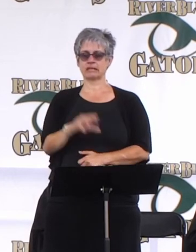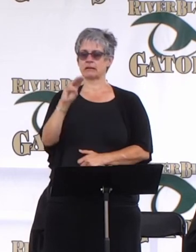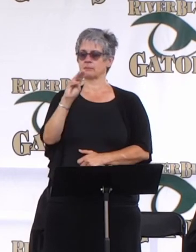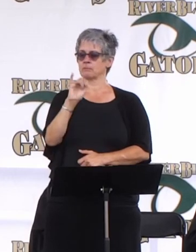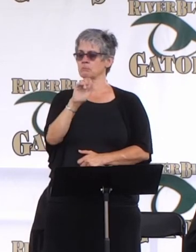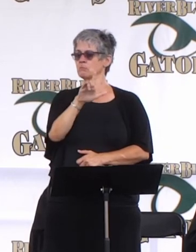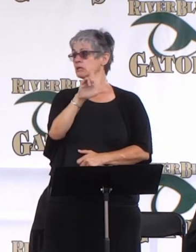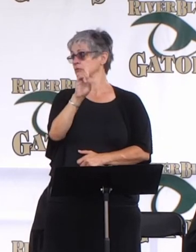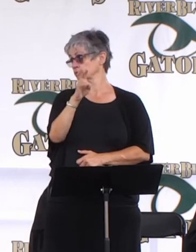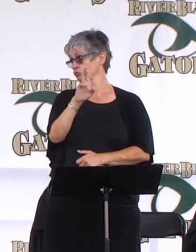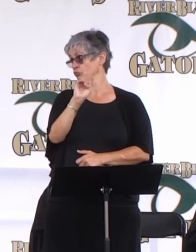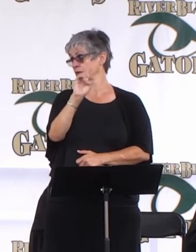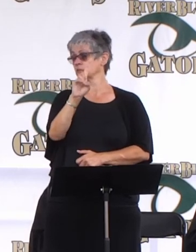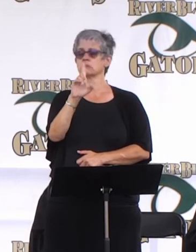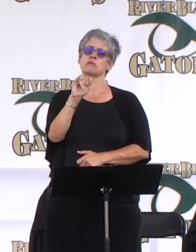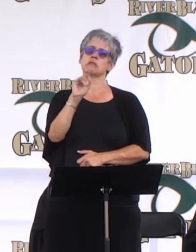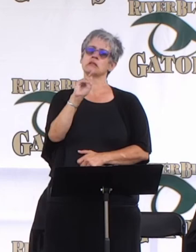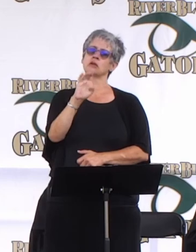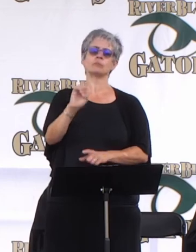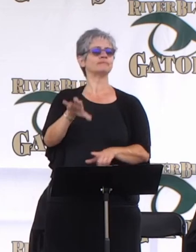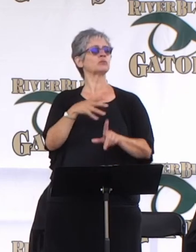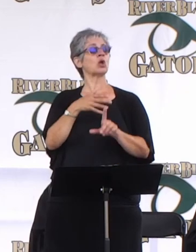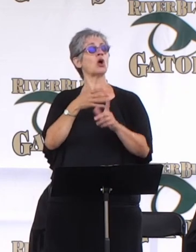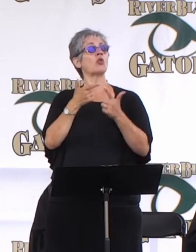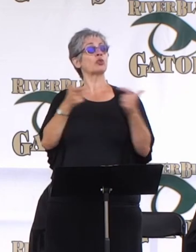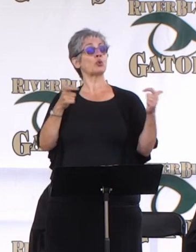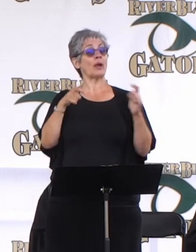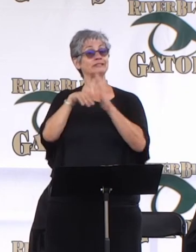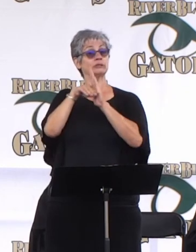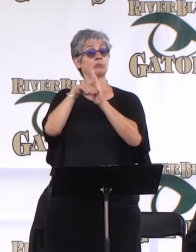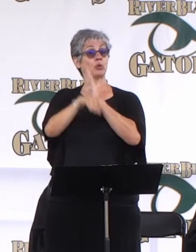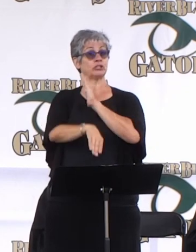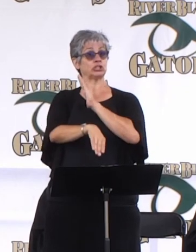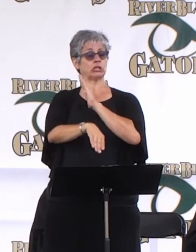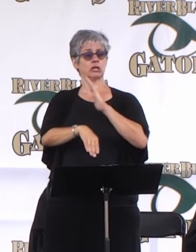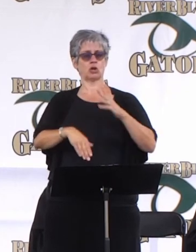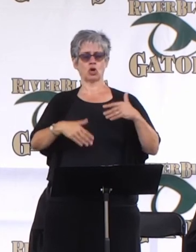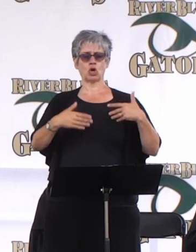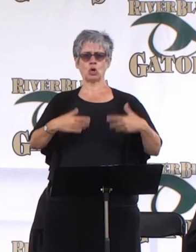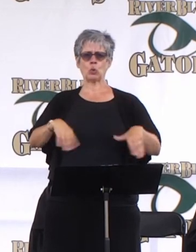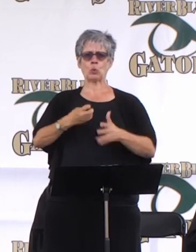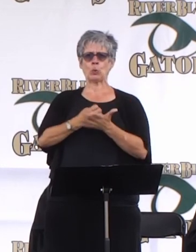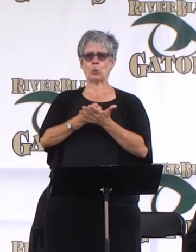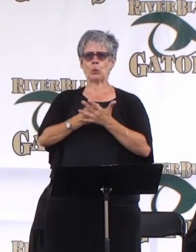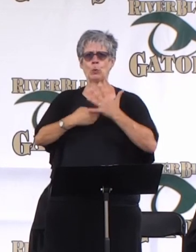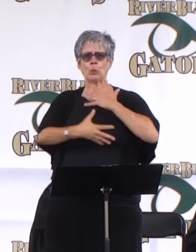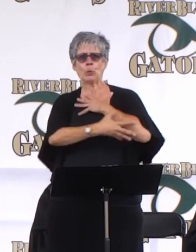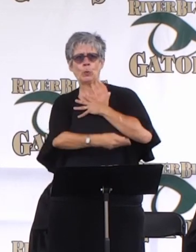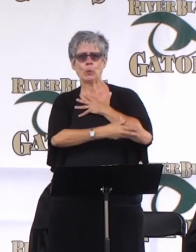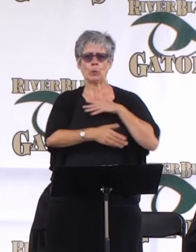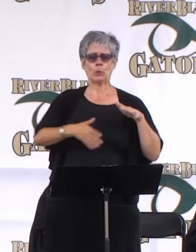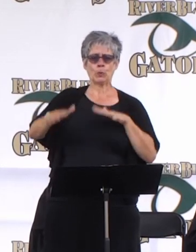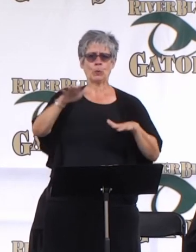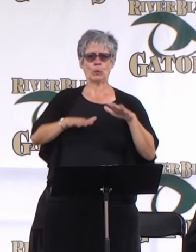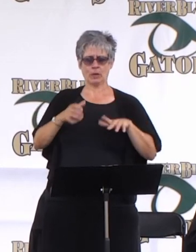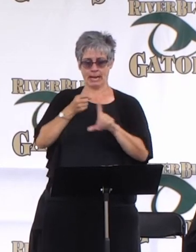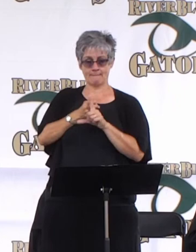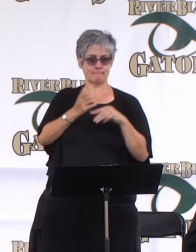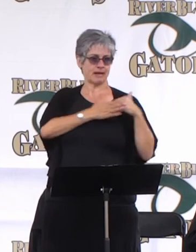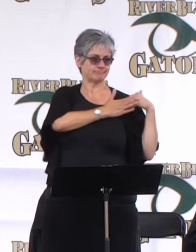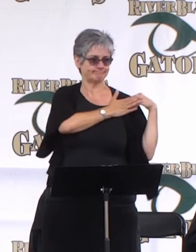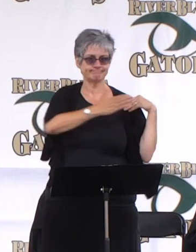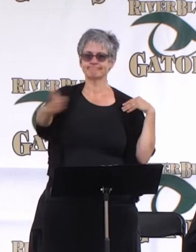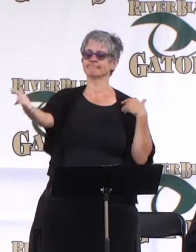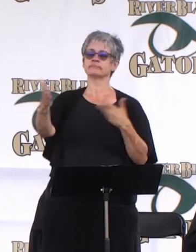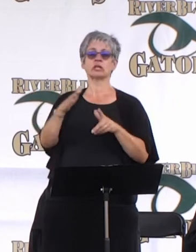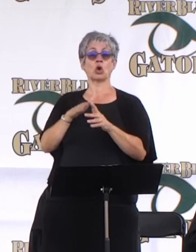Little. The Great Depression impacted her for her entire life. When you went to her house, you never got a whole stick of chewing